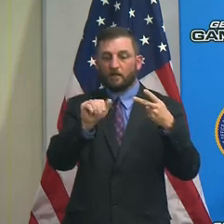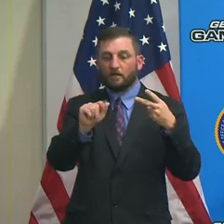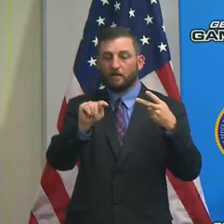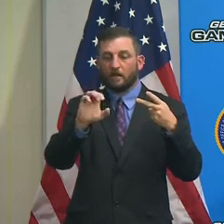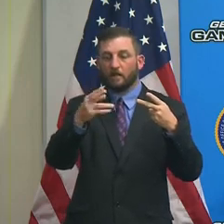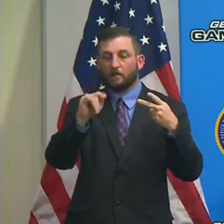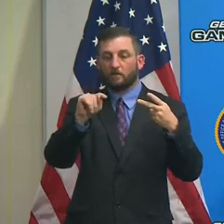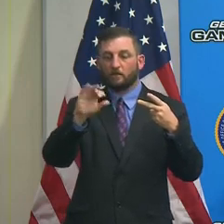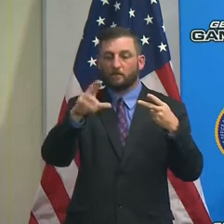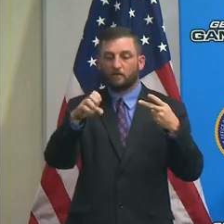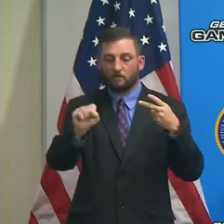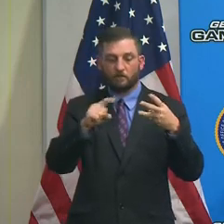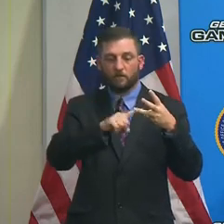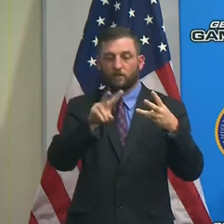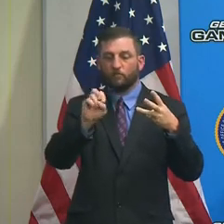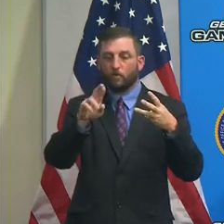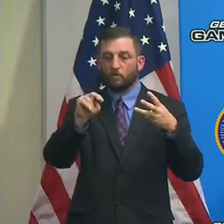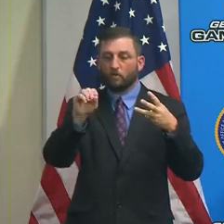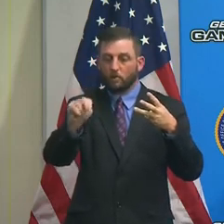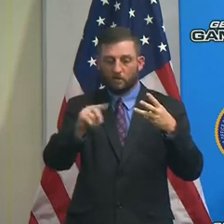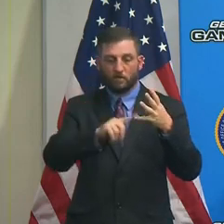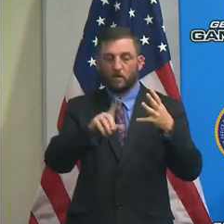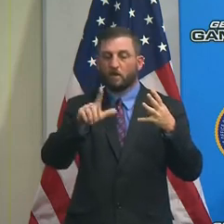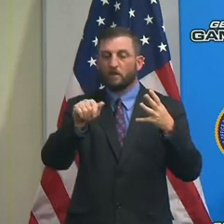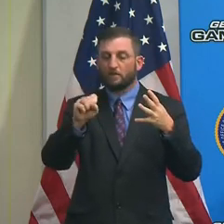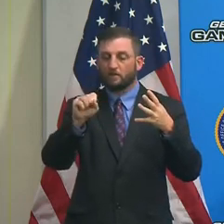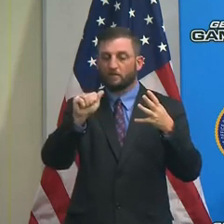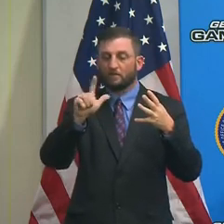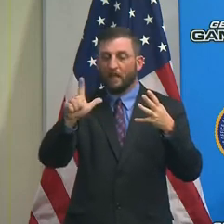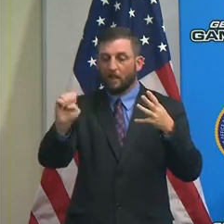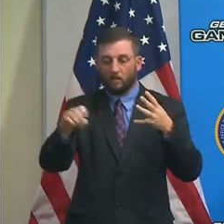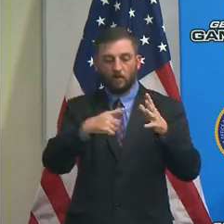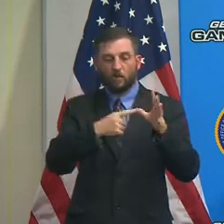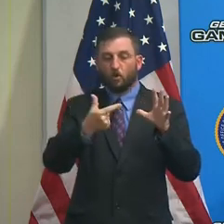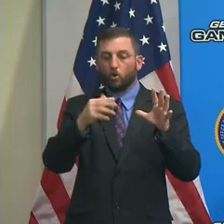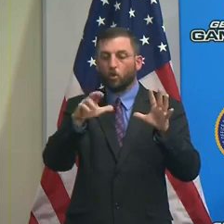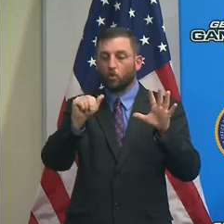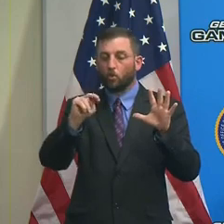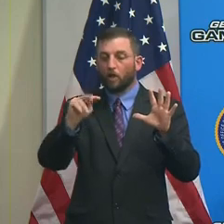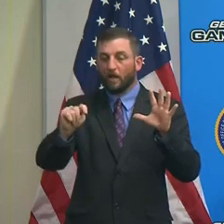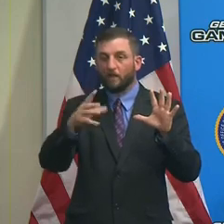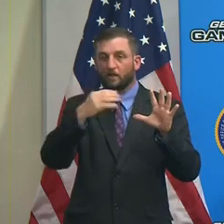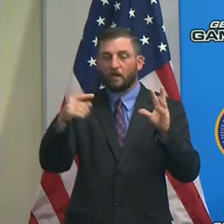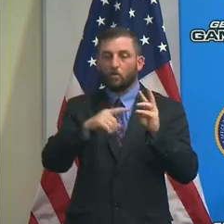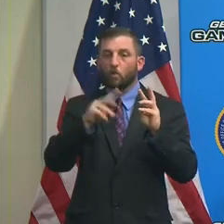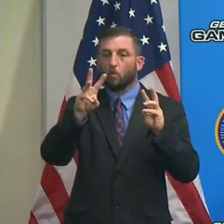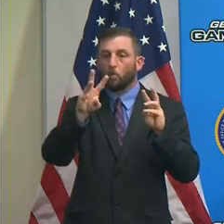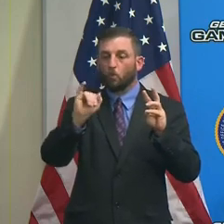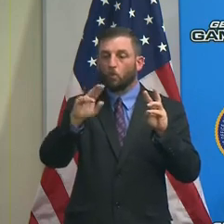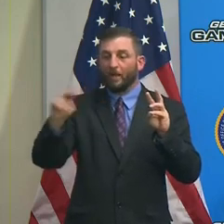Vernon, LaSalle, Grant, and Wynn.